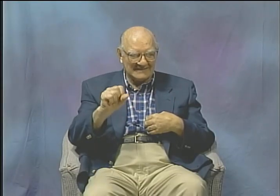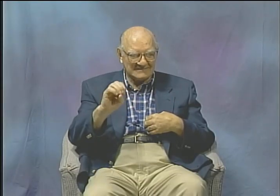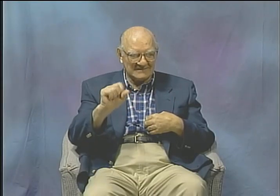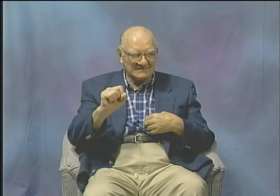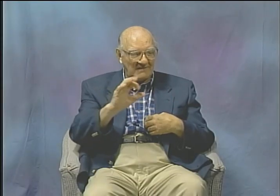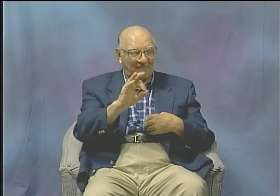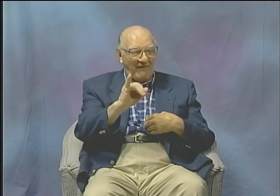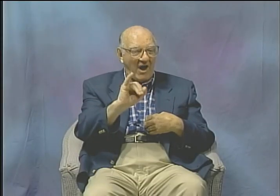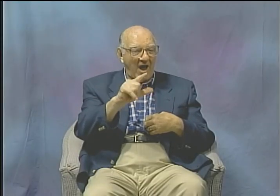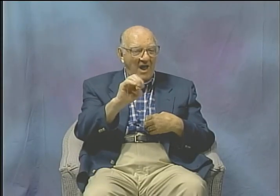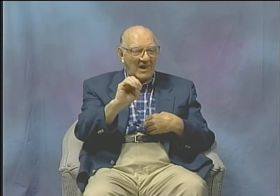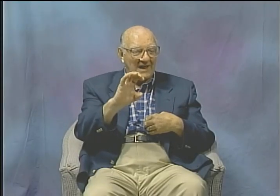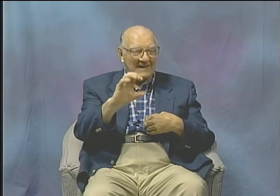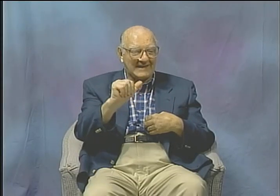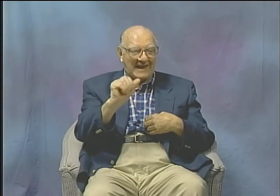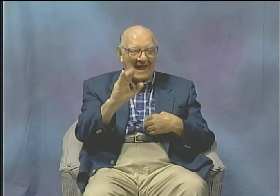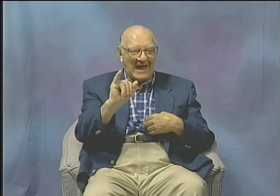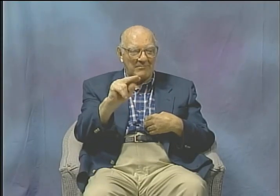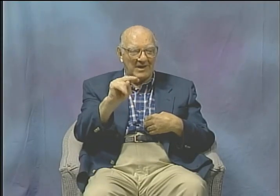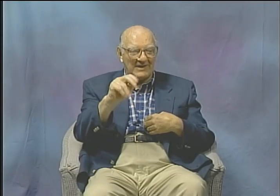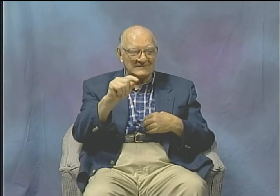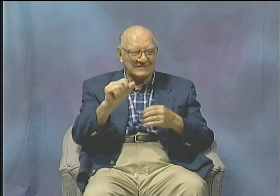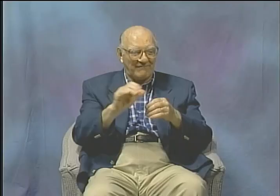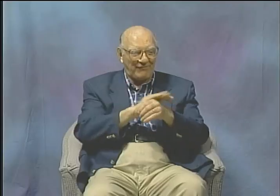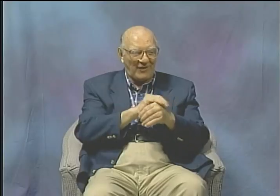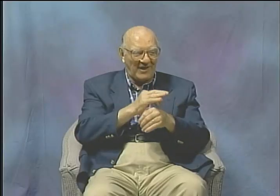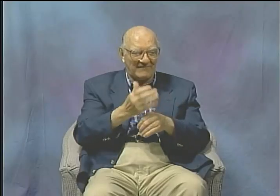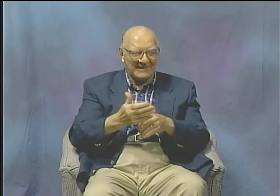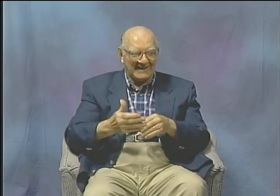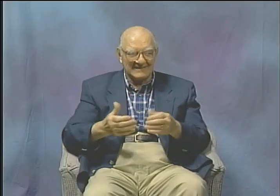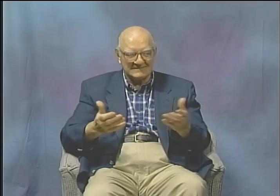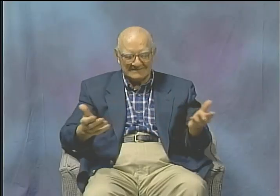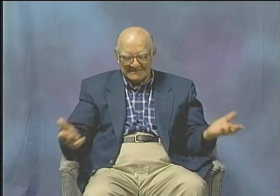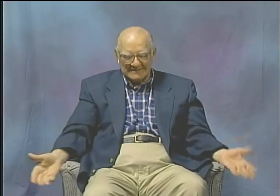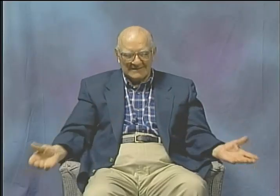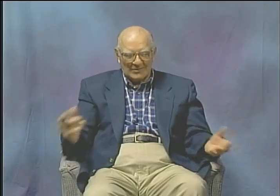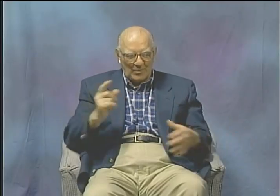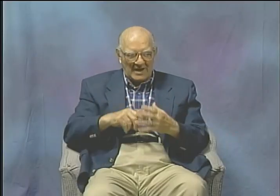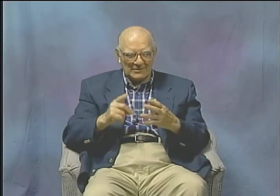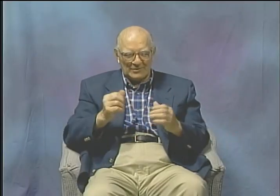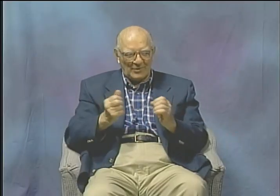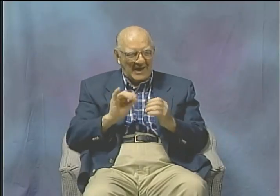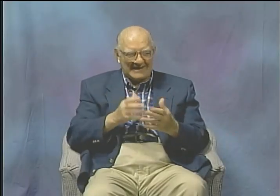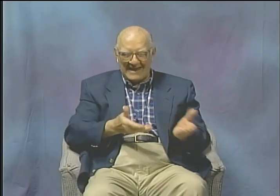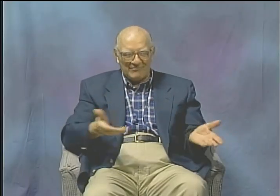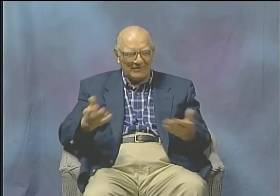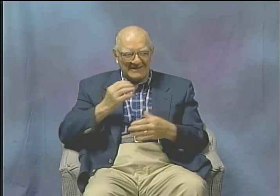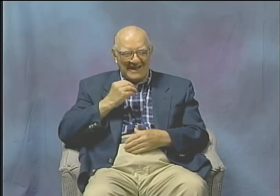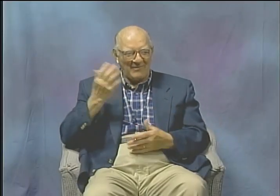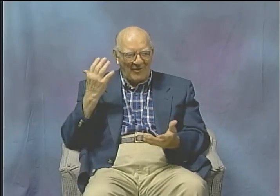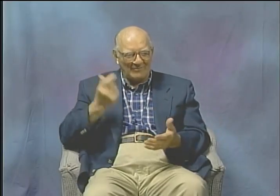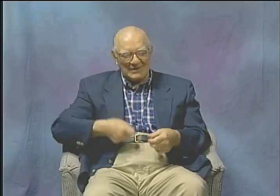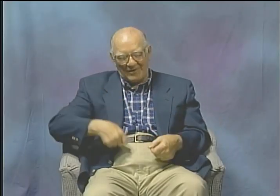cases, 4 cabinets full of things. What to do? I can't bring them home, so